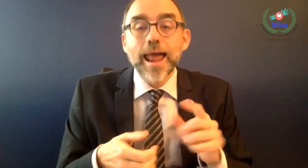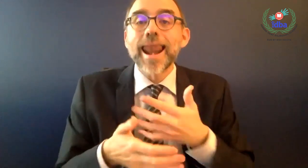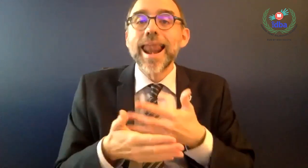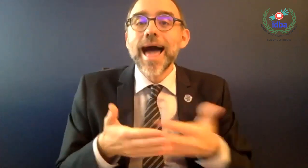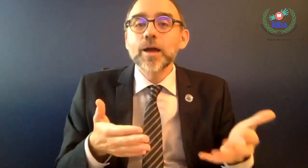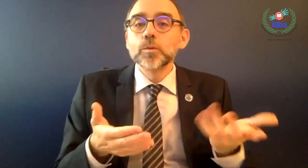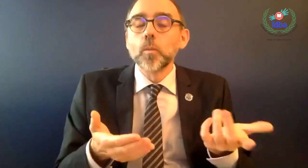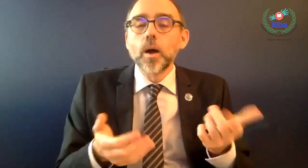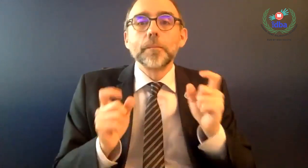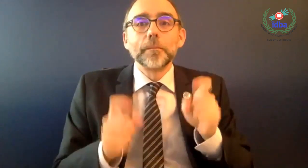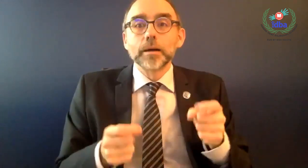then. Language means